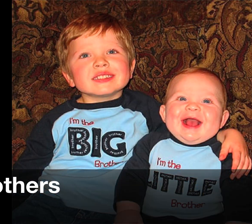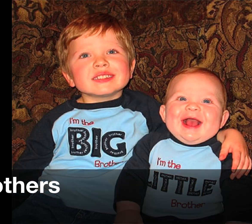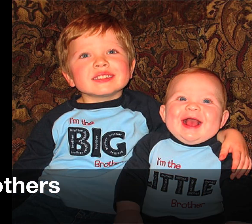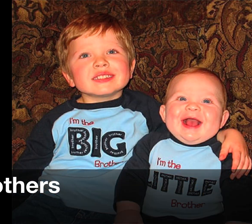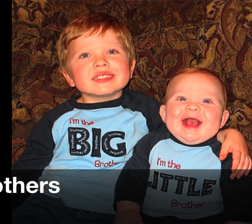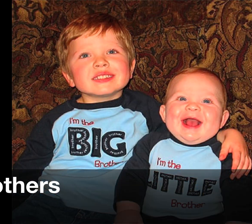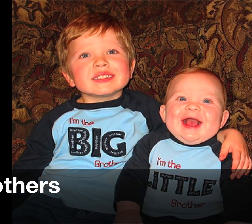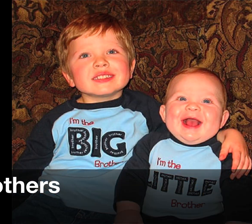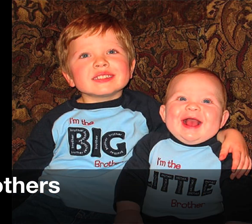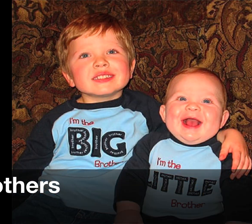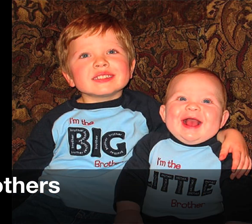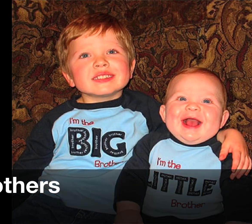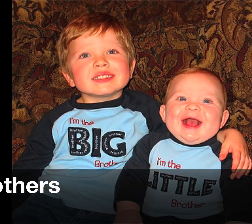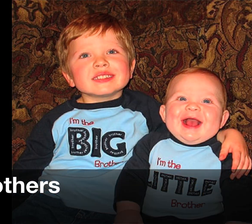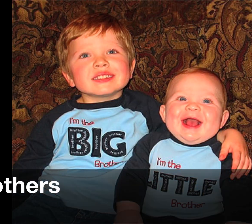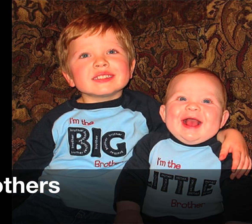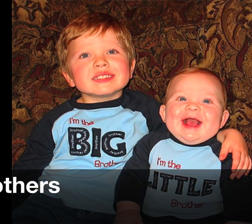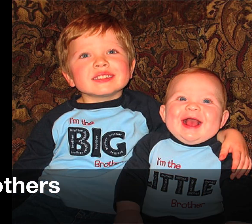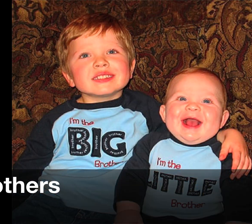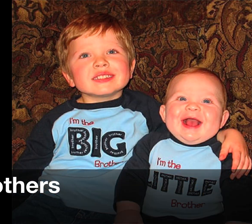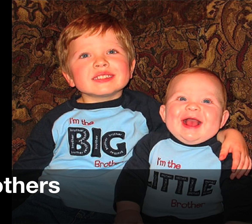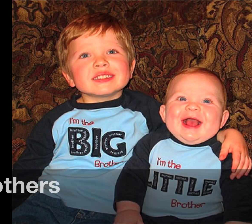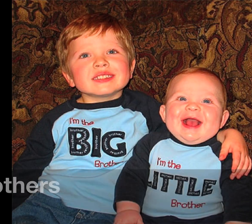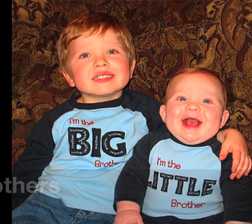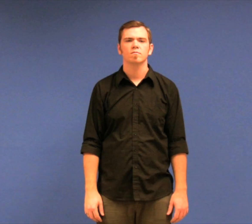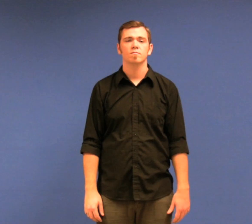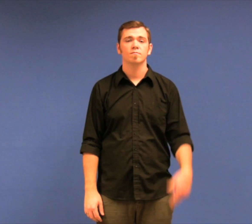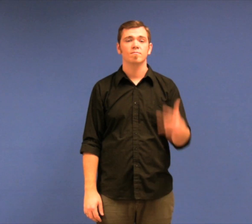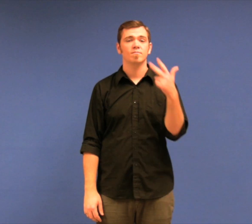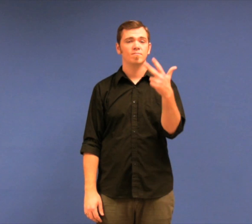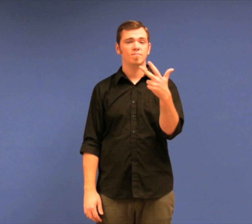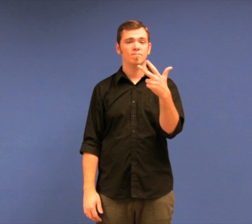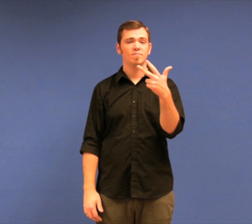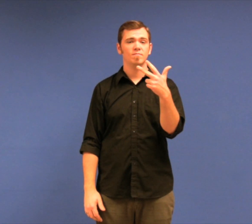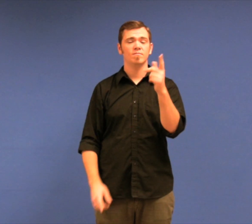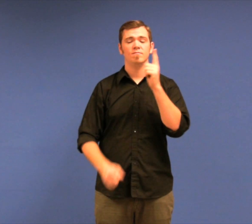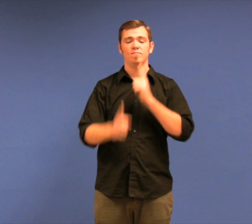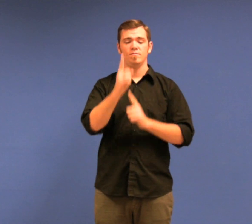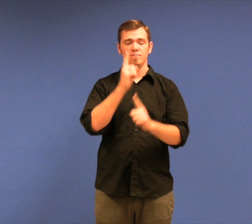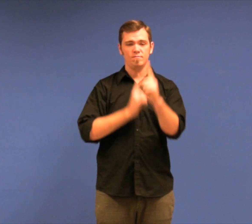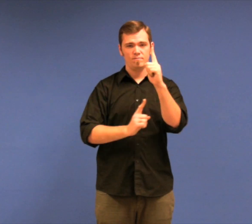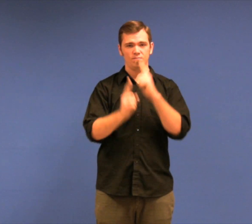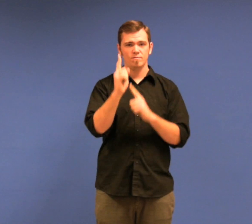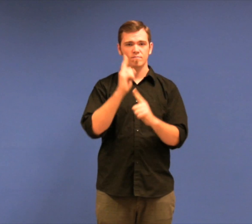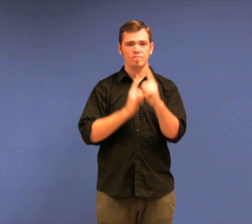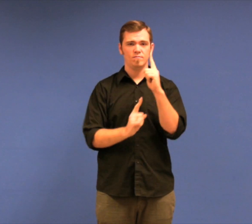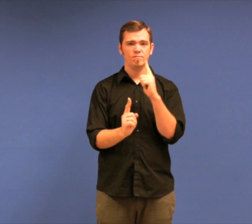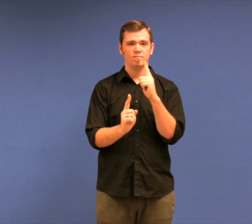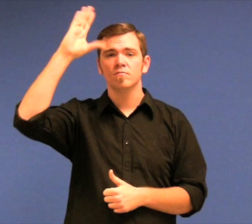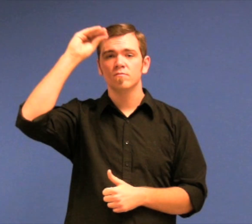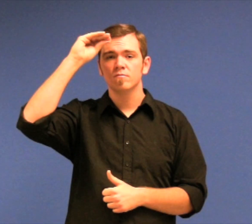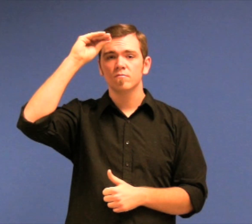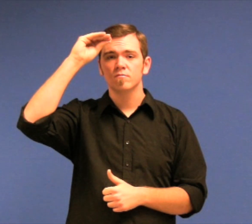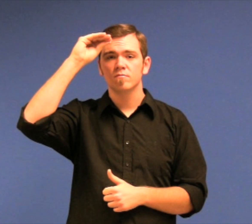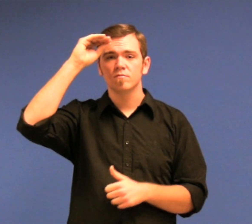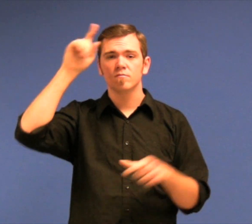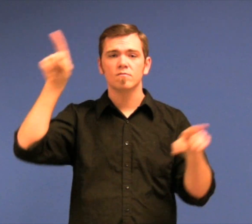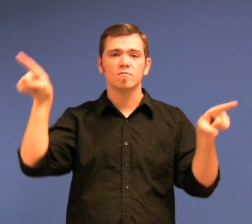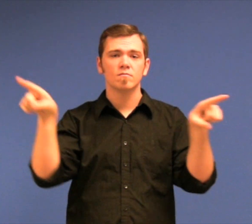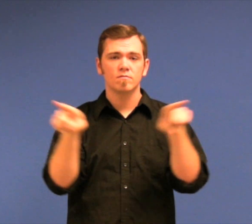All right, now the sign for brother. Brother. All right, there are 3 signs for the sign for brother. They're the